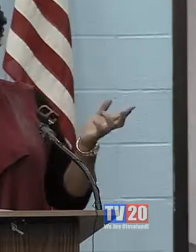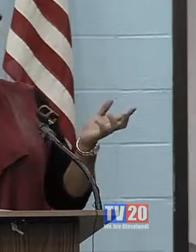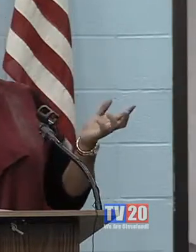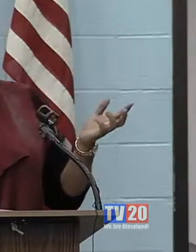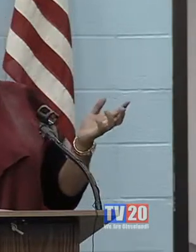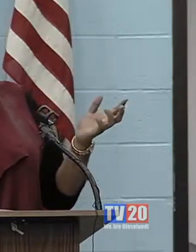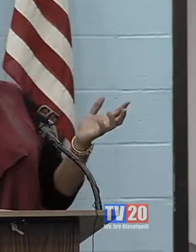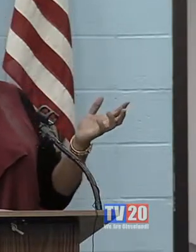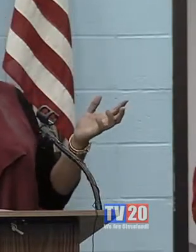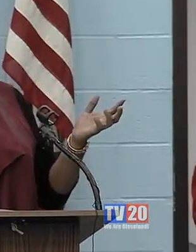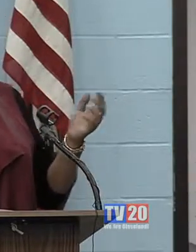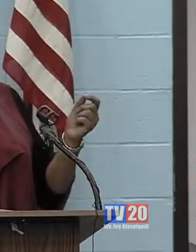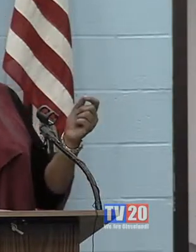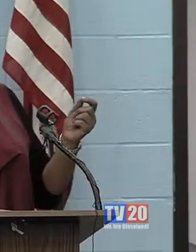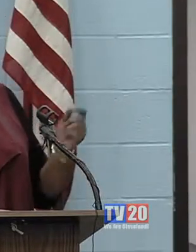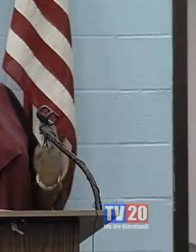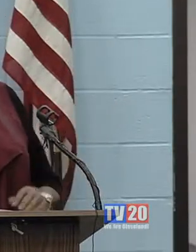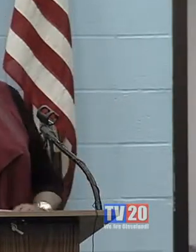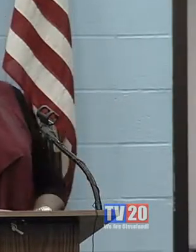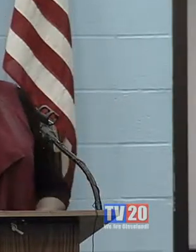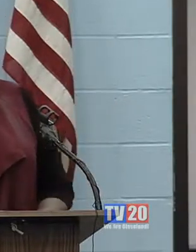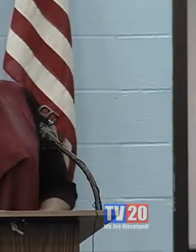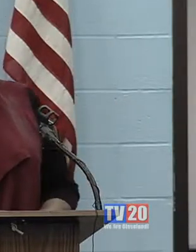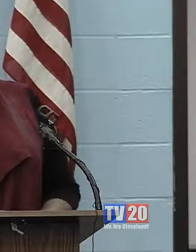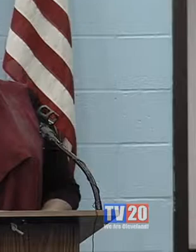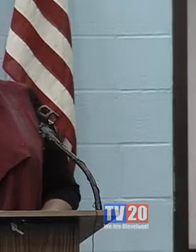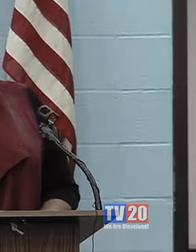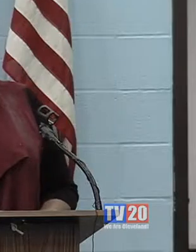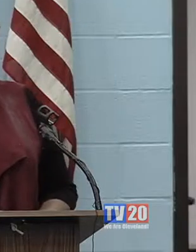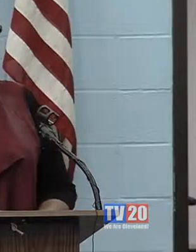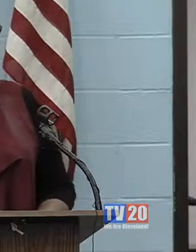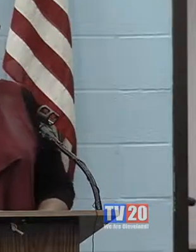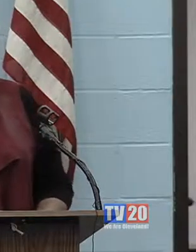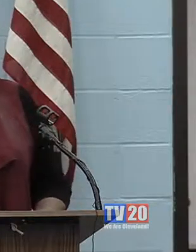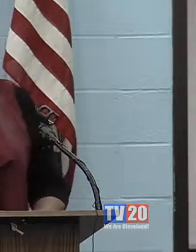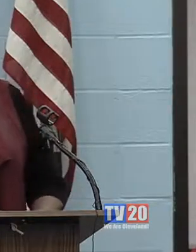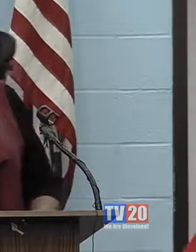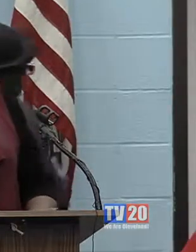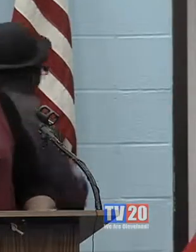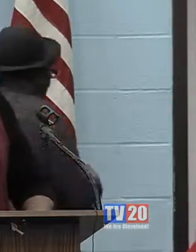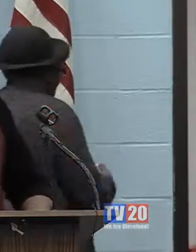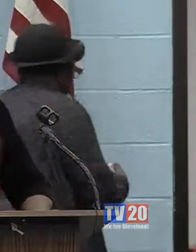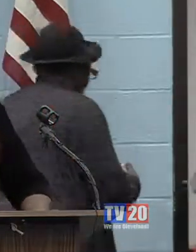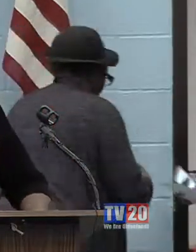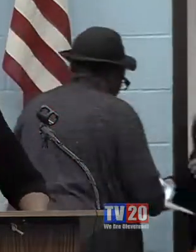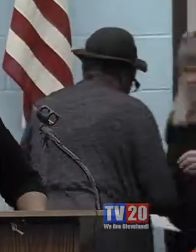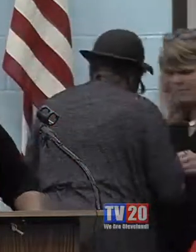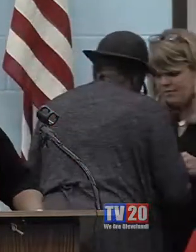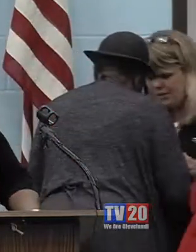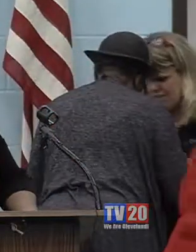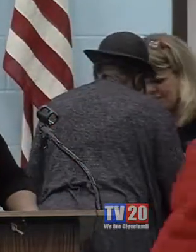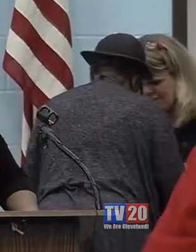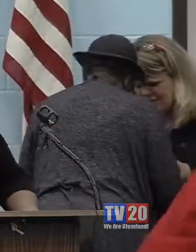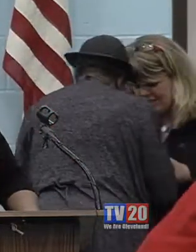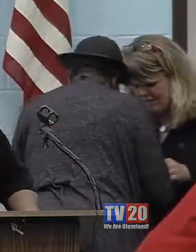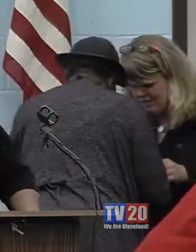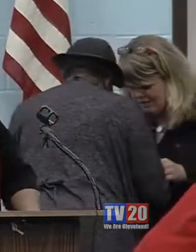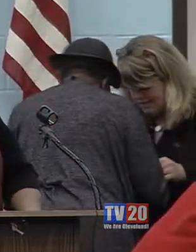have surgery for, okay? So we love to do that, and we've gotten over 200 people free